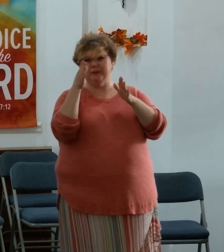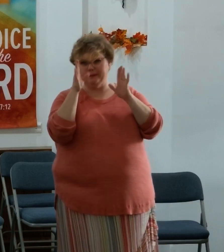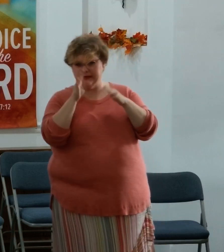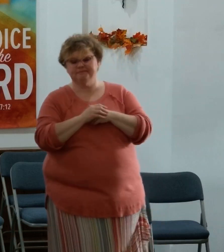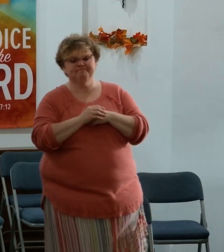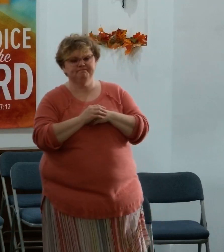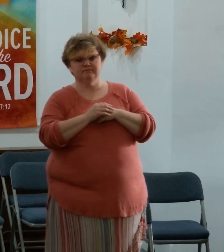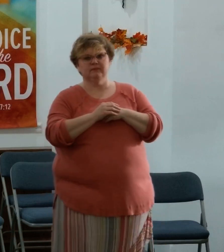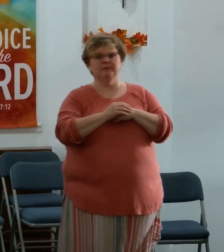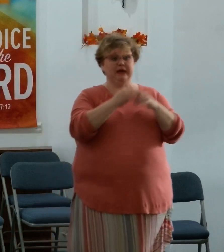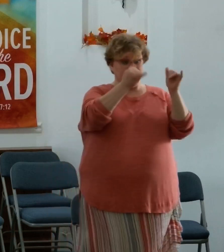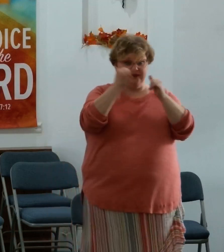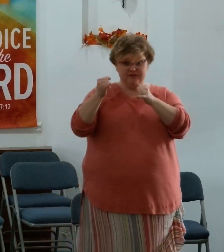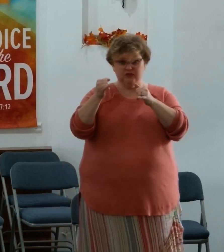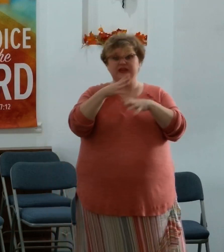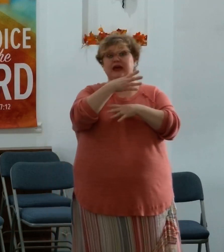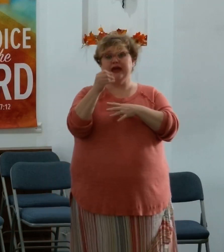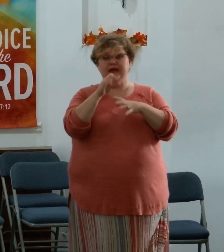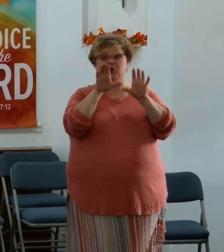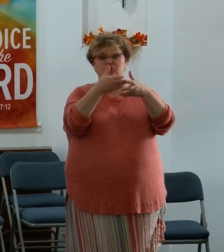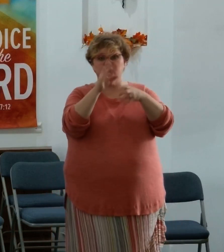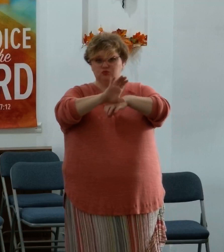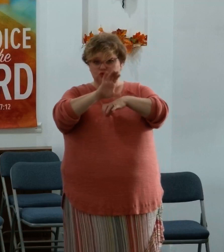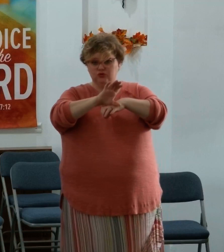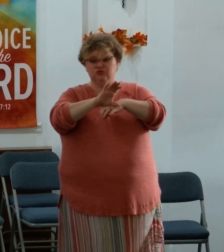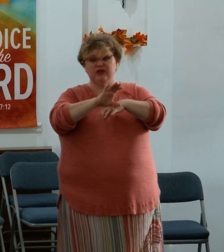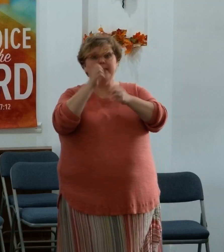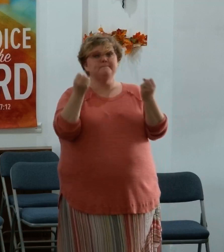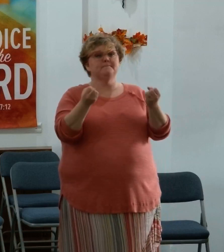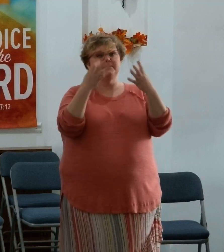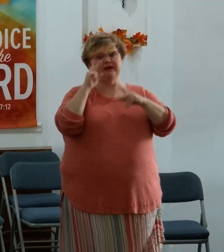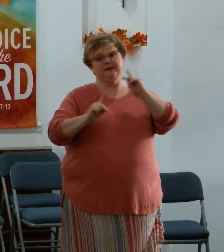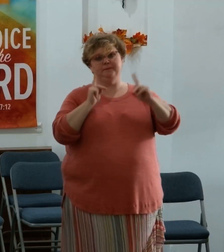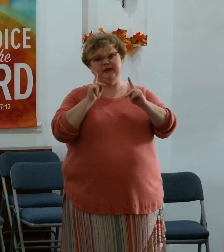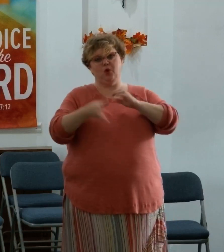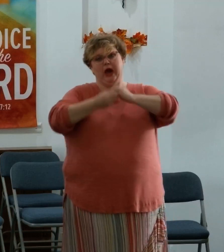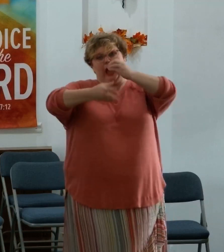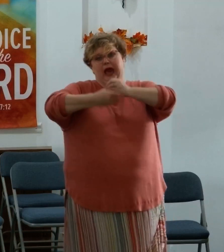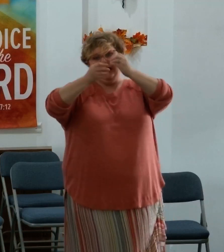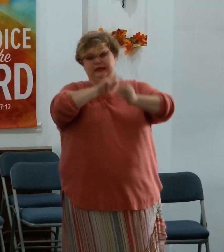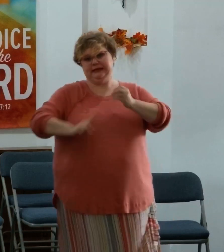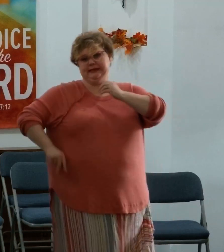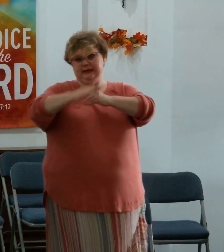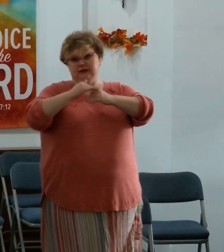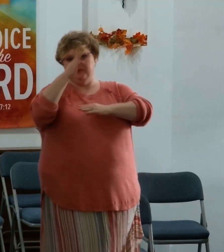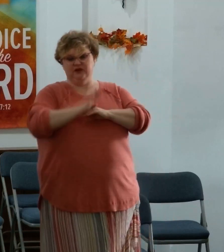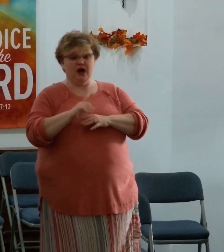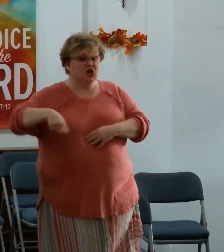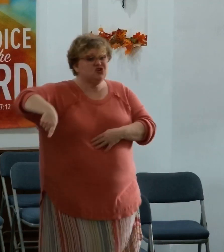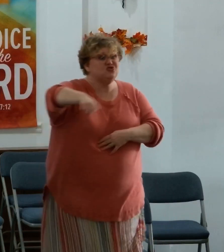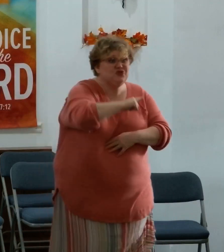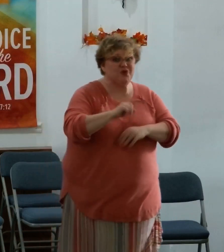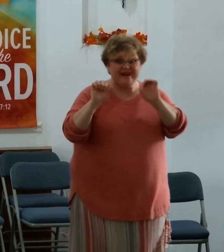and God will be honored, and many souls will be added to the kingdom of God. You are a get-to